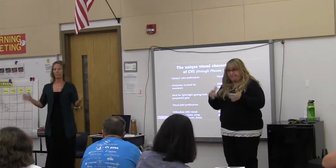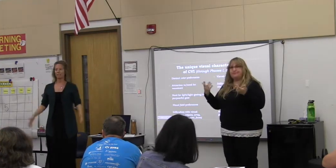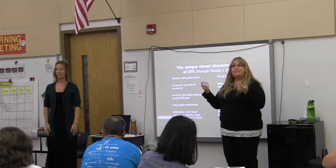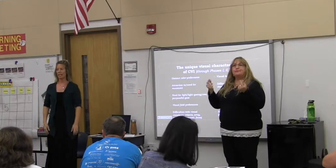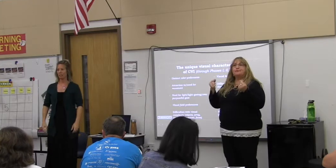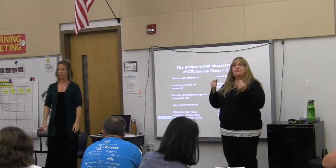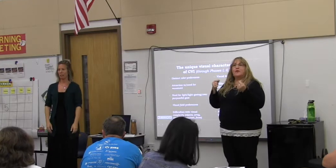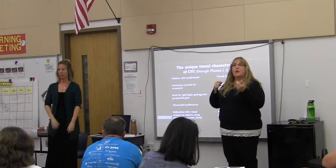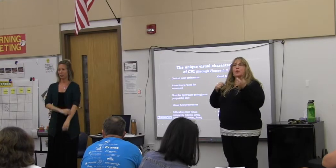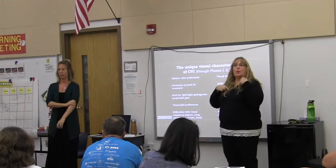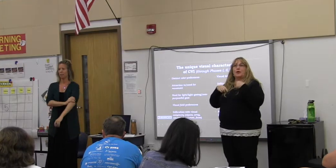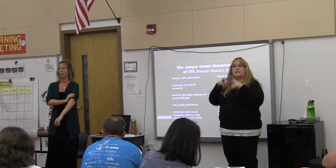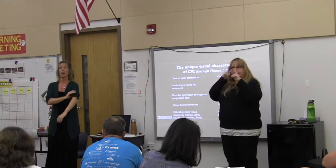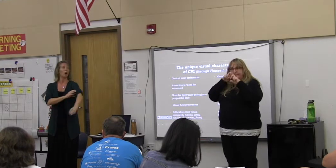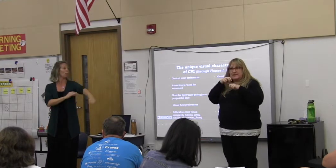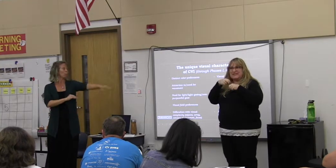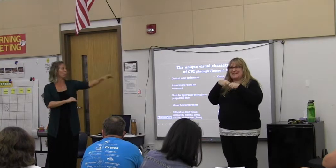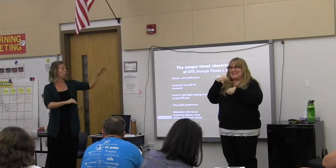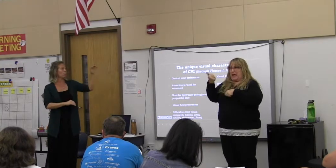we look at these 10 different areas.